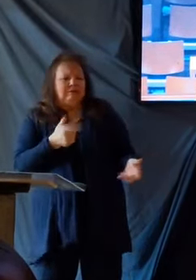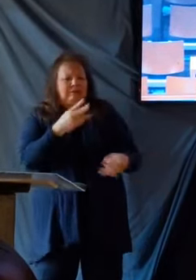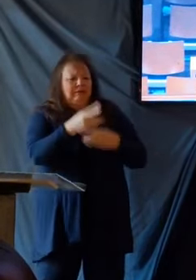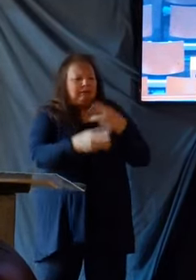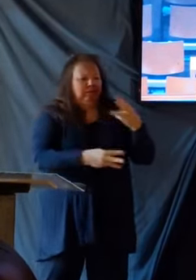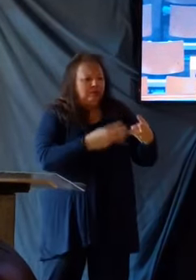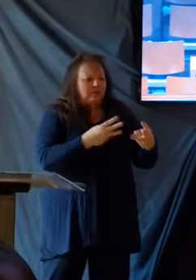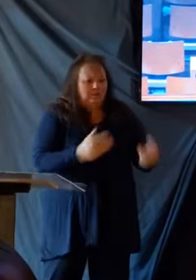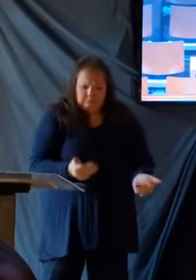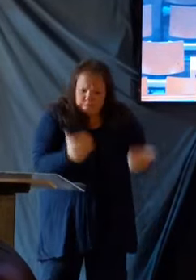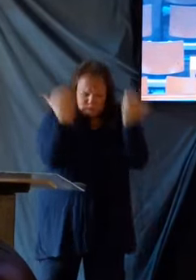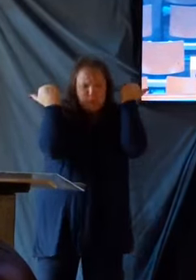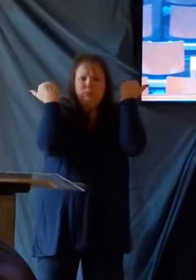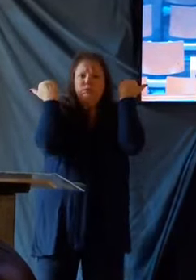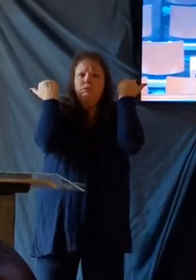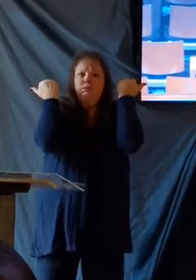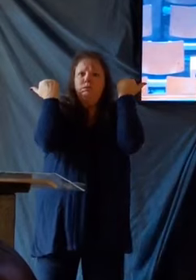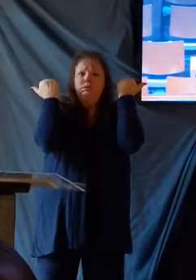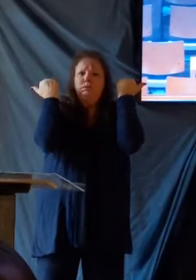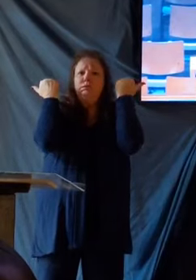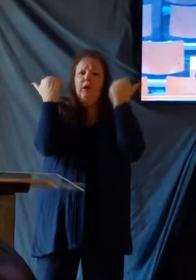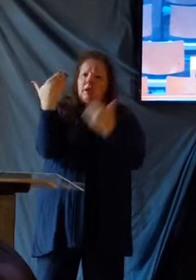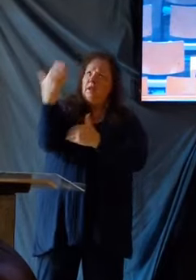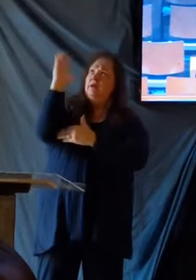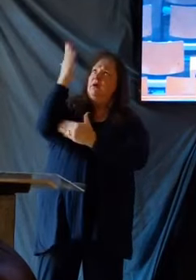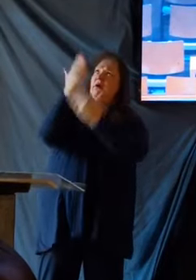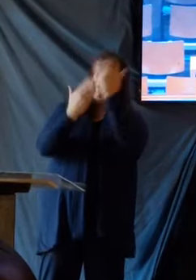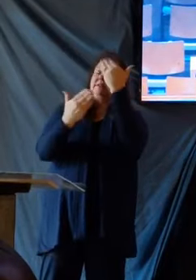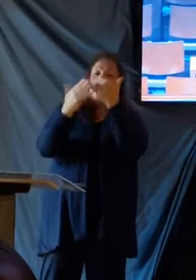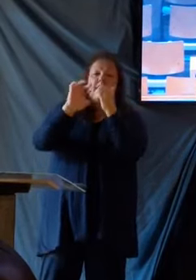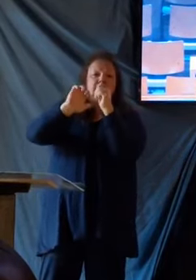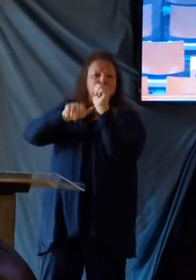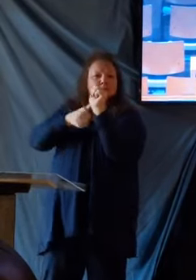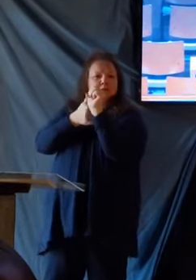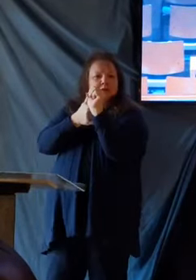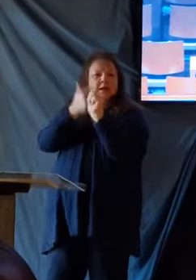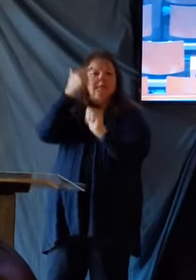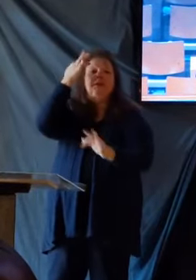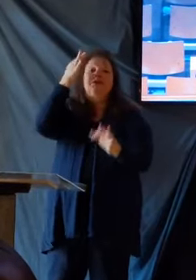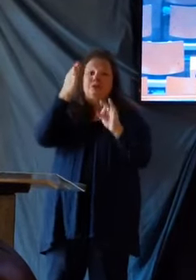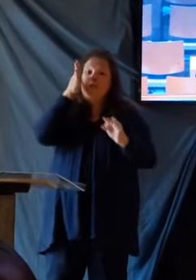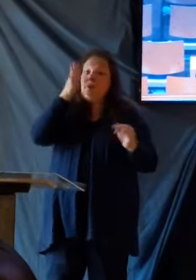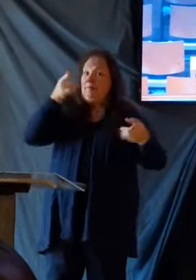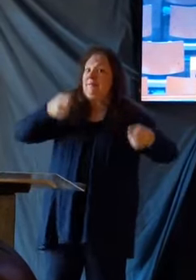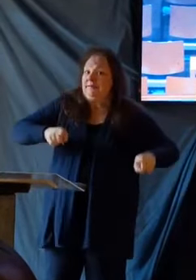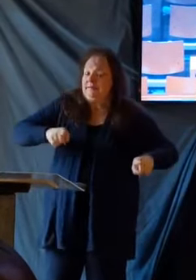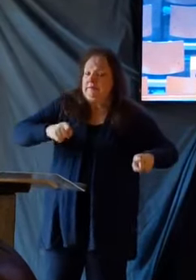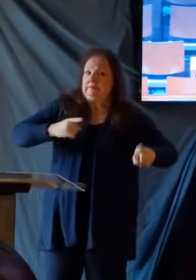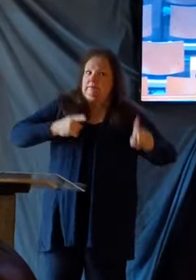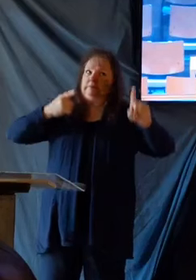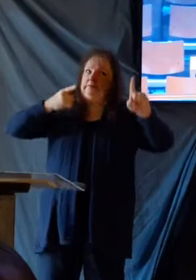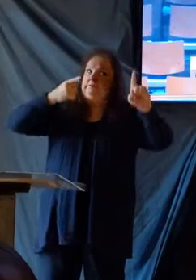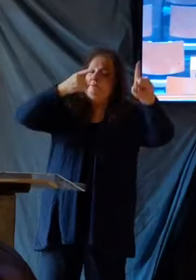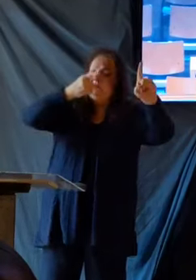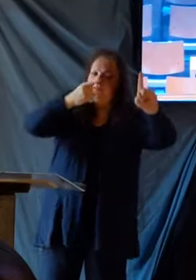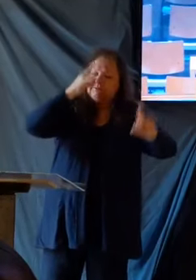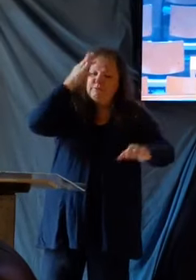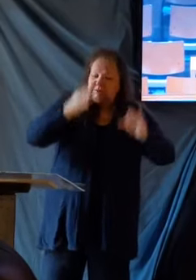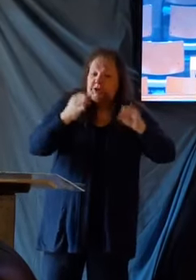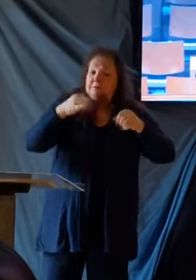be overwhelmed. And God's hand is behind it because judgment is coming. Remember, we are moving towards the judgments